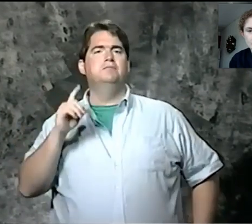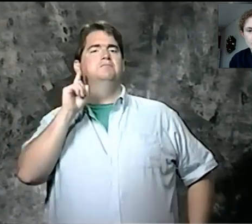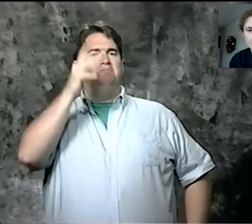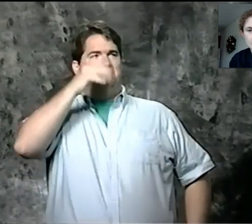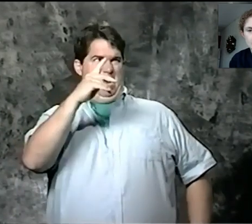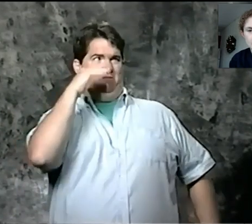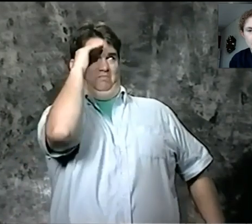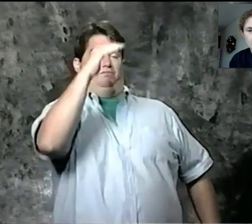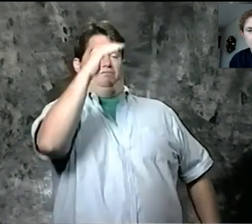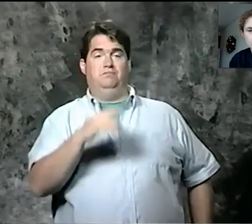How many? I want to know.